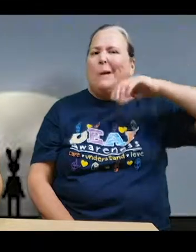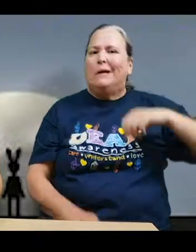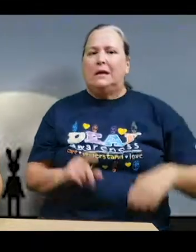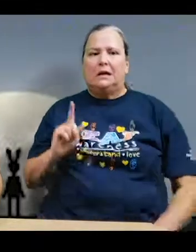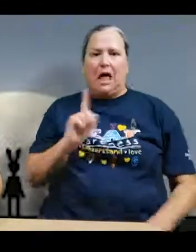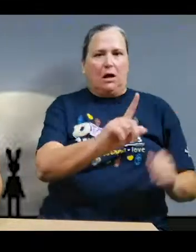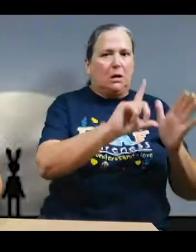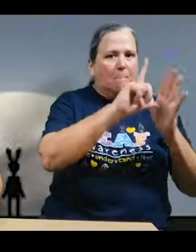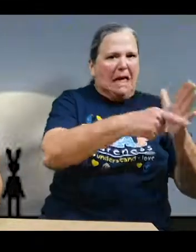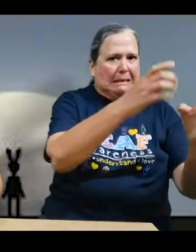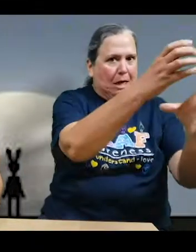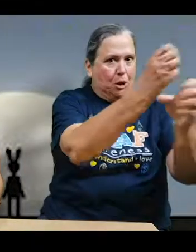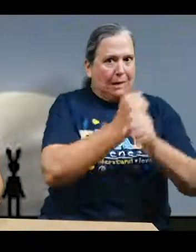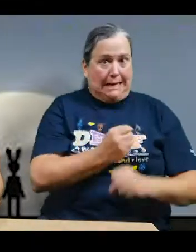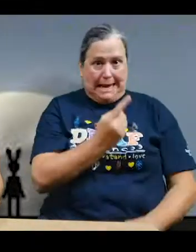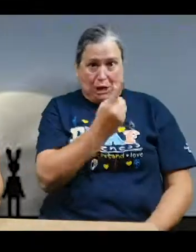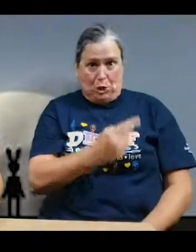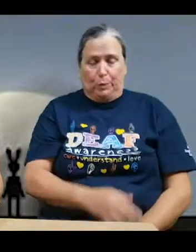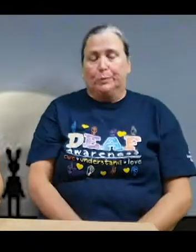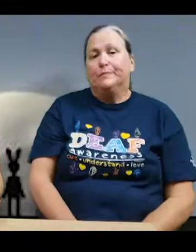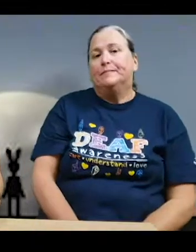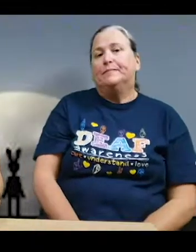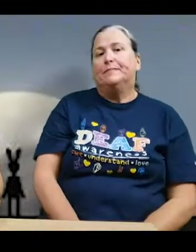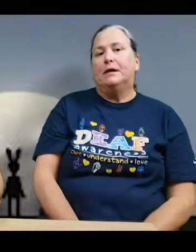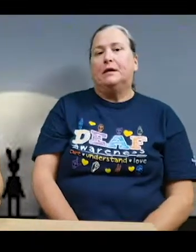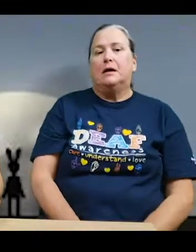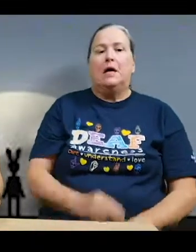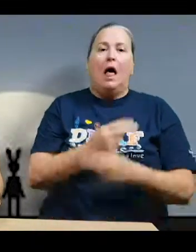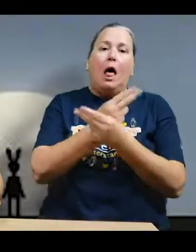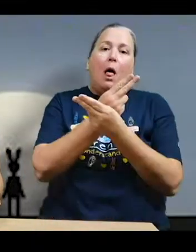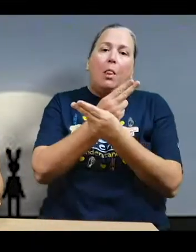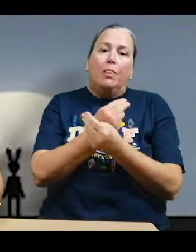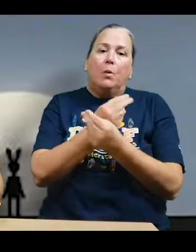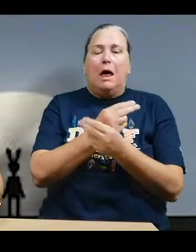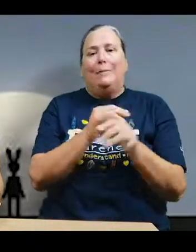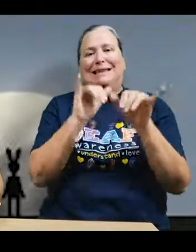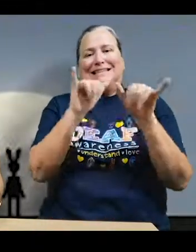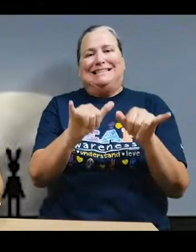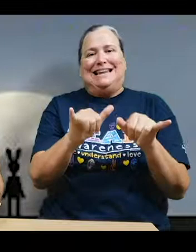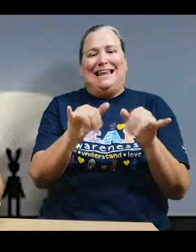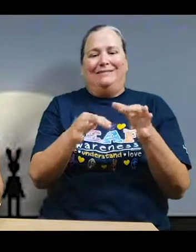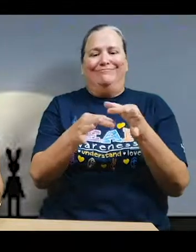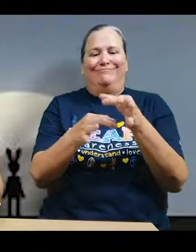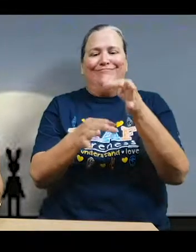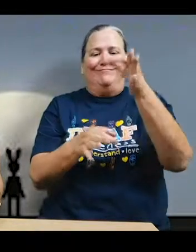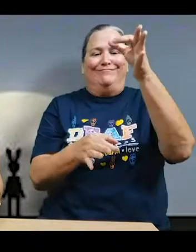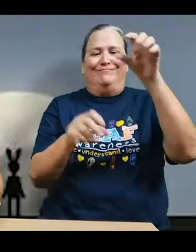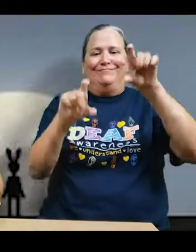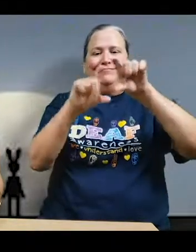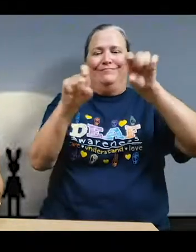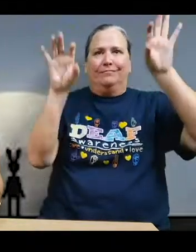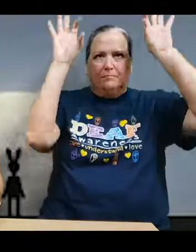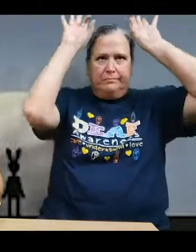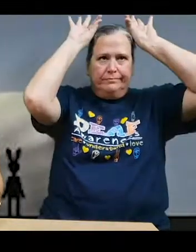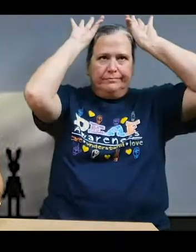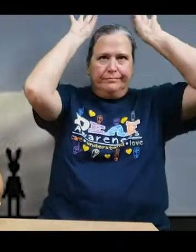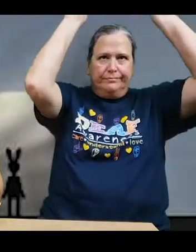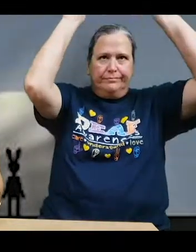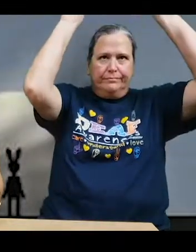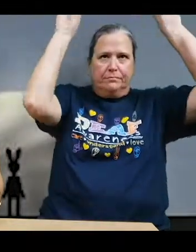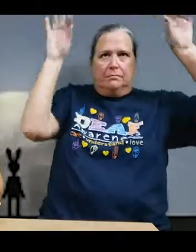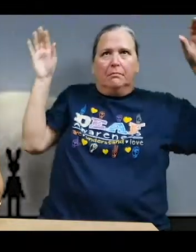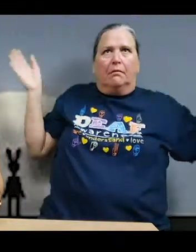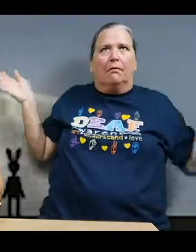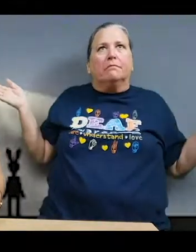he said to Edward. The rabbit spent the day hanging by his ears, baking in the hot